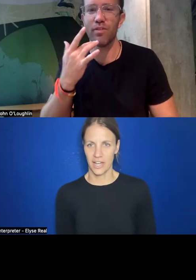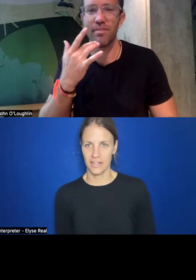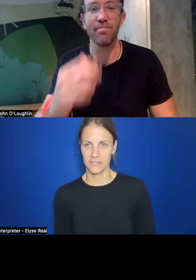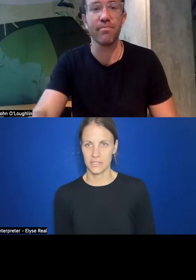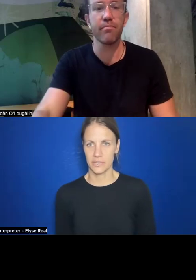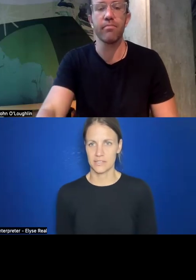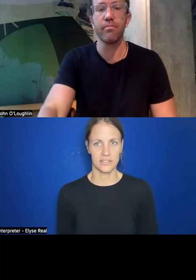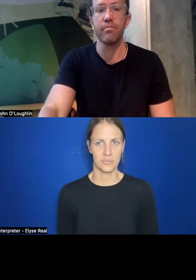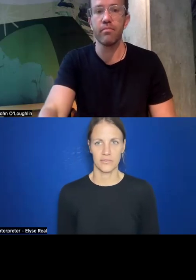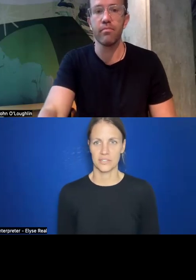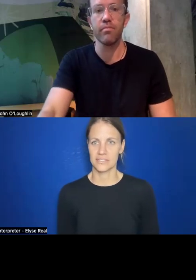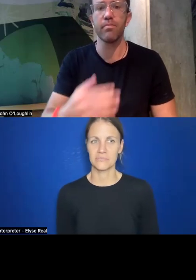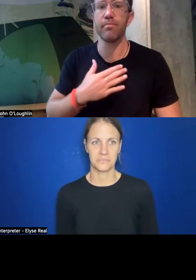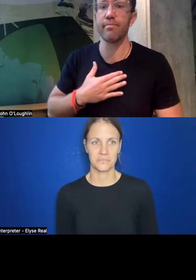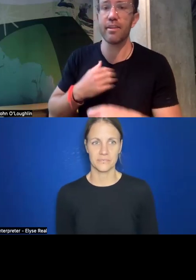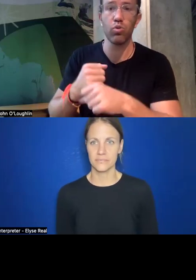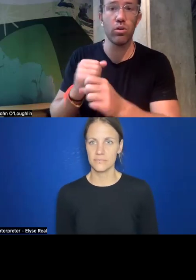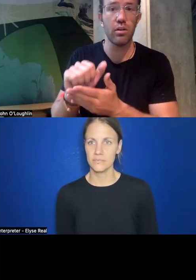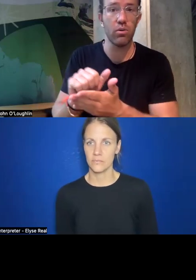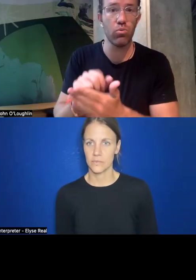can chat. Really depends on your preference.